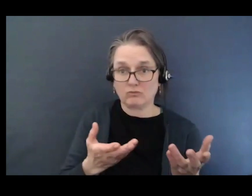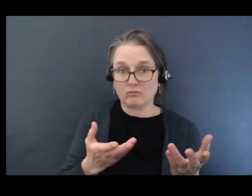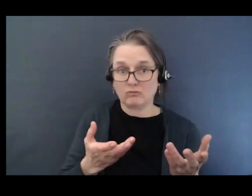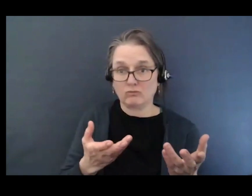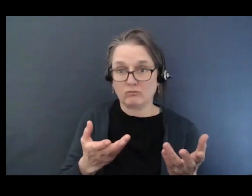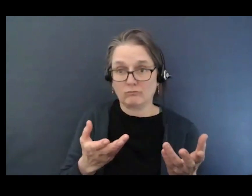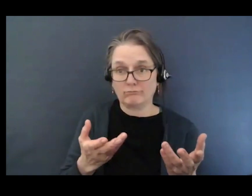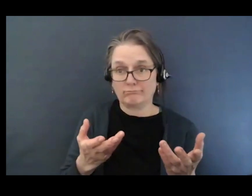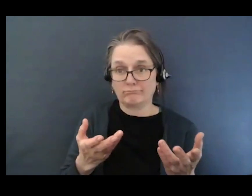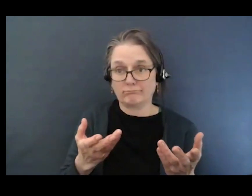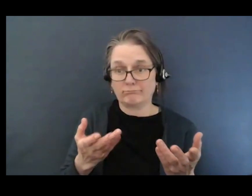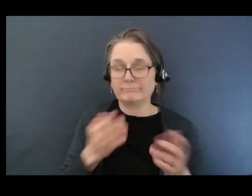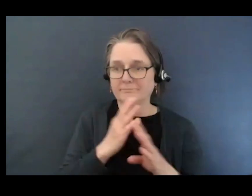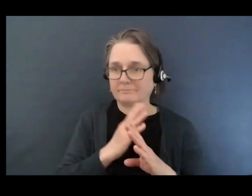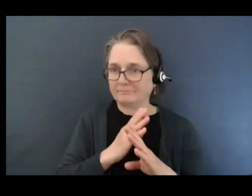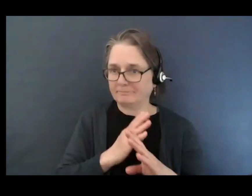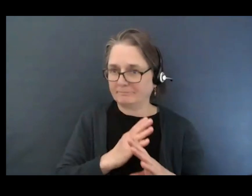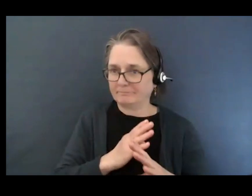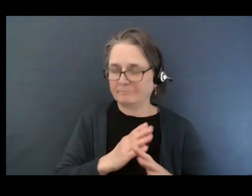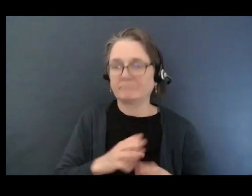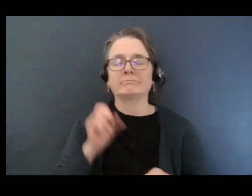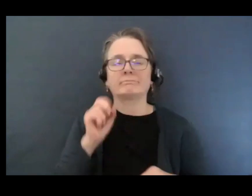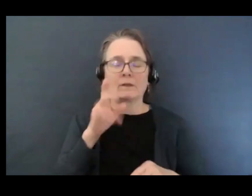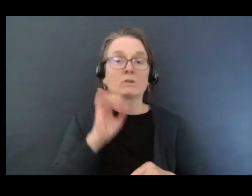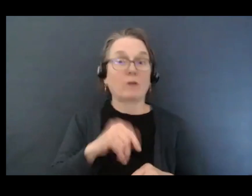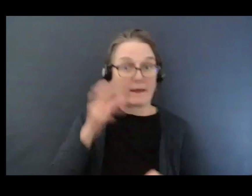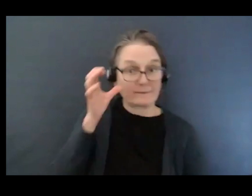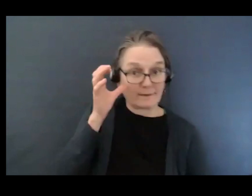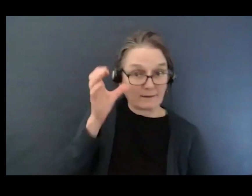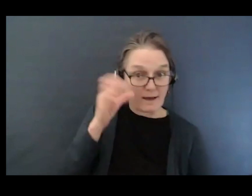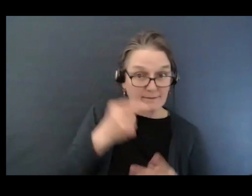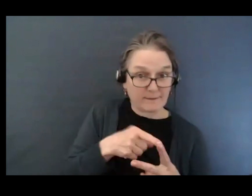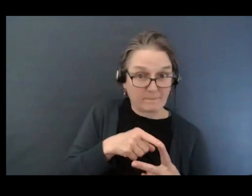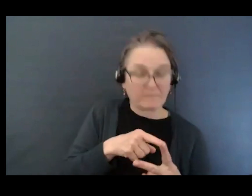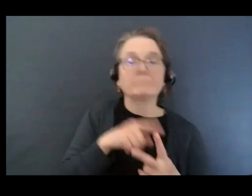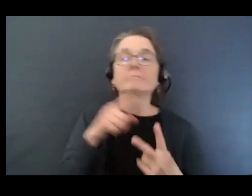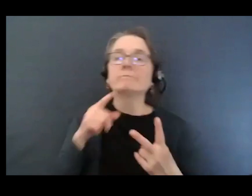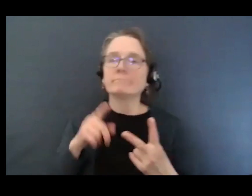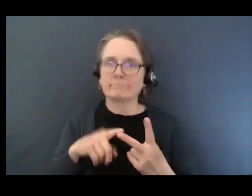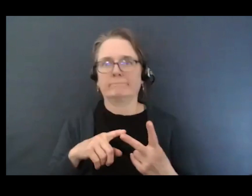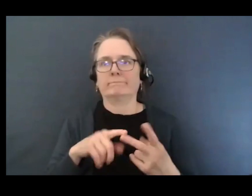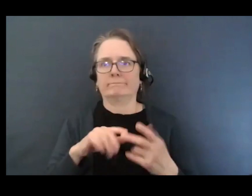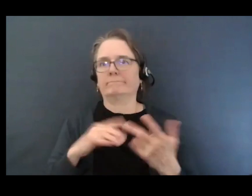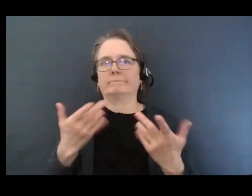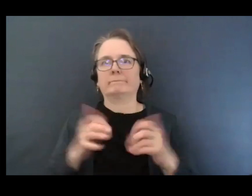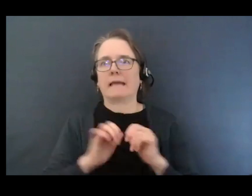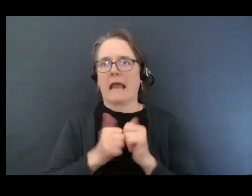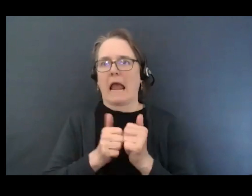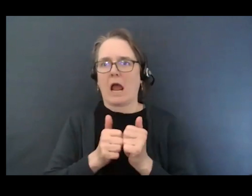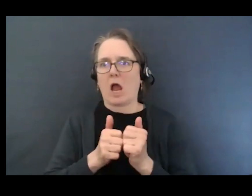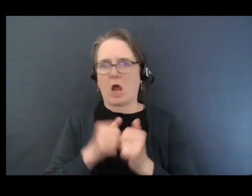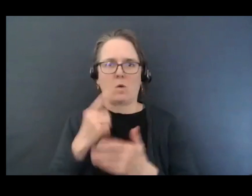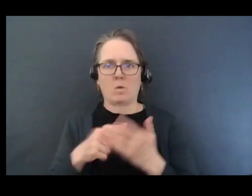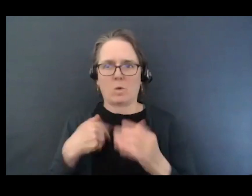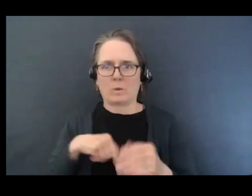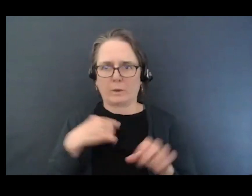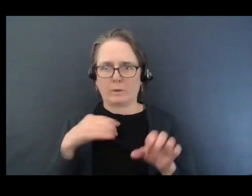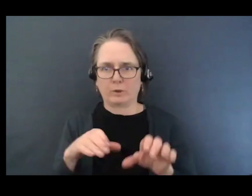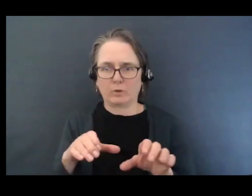Great, all the better. So that's the theory, what's the practice? So we've started building a prototype software